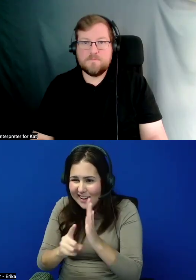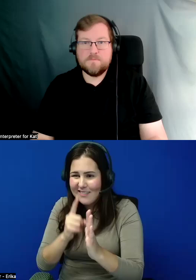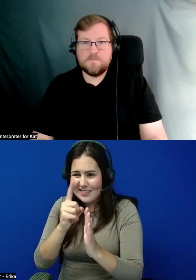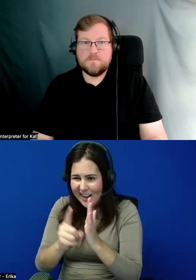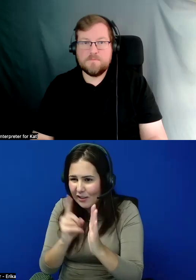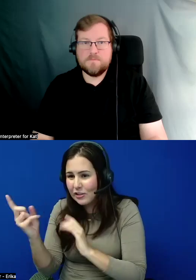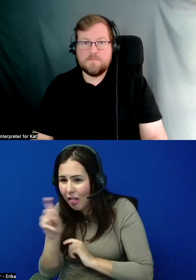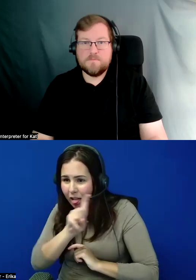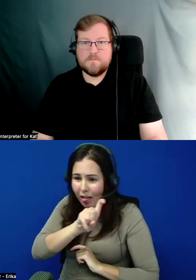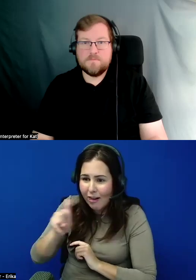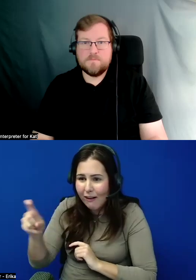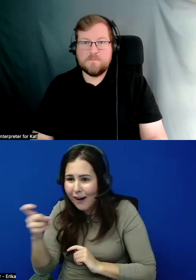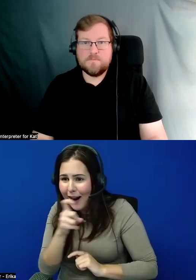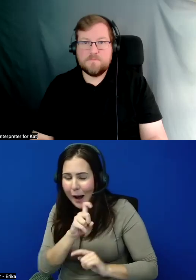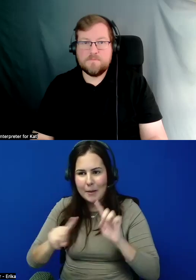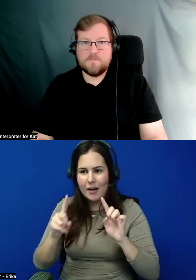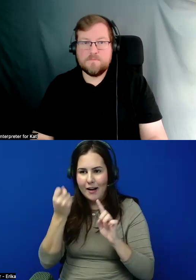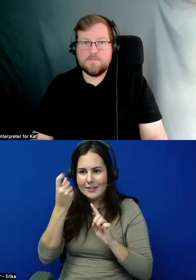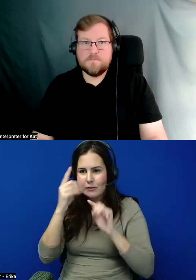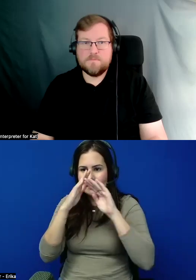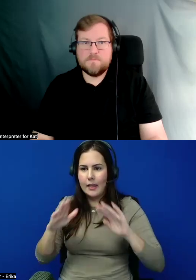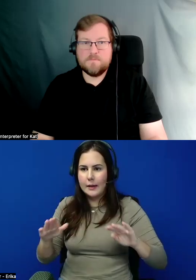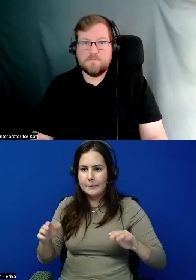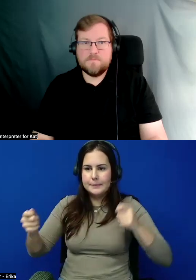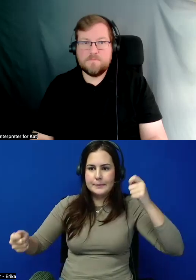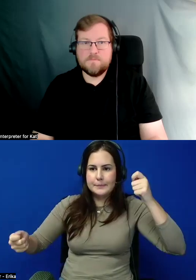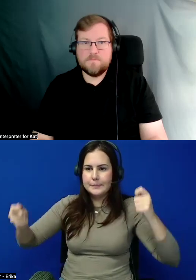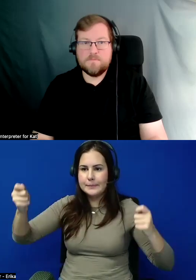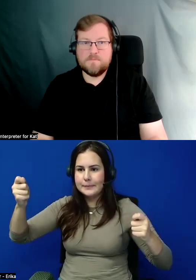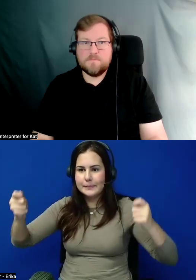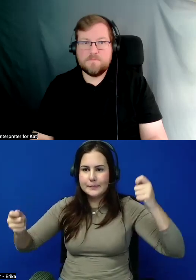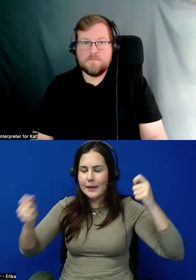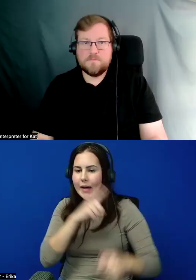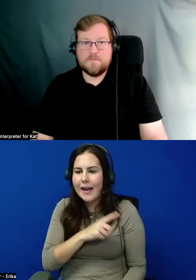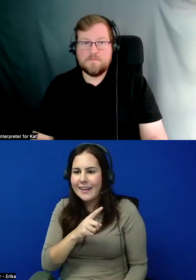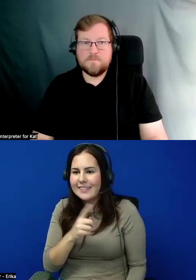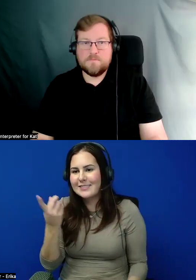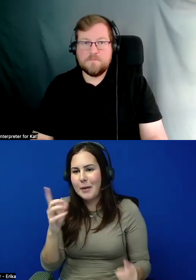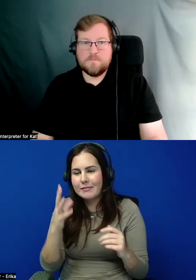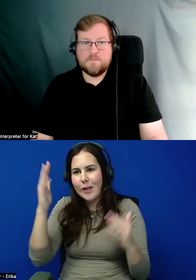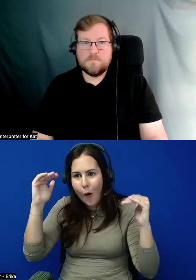there. Yeah. It's rapids. Believe it. It's going to look good.